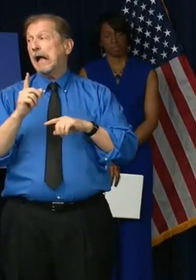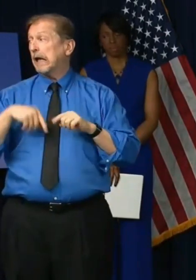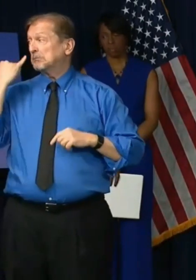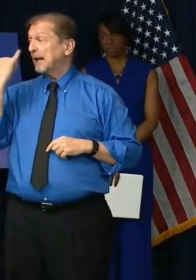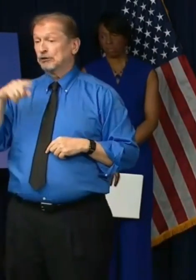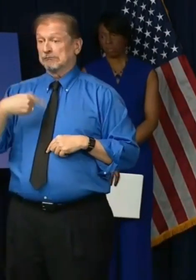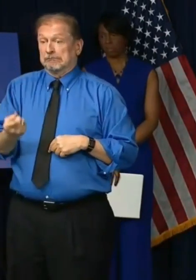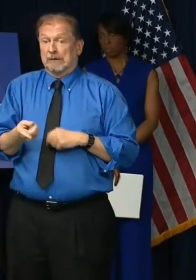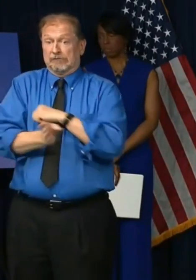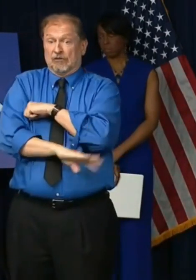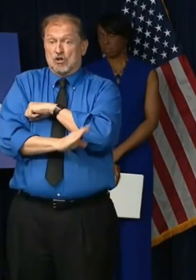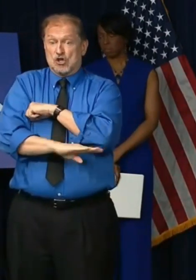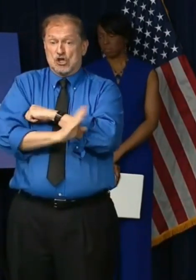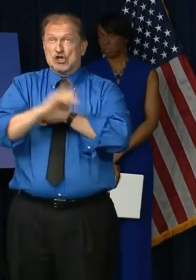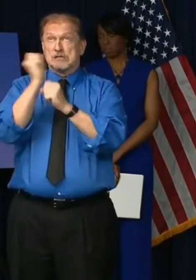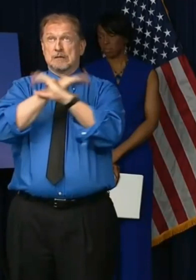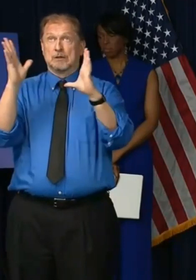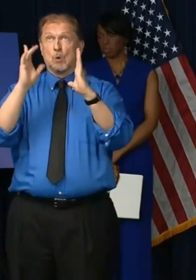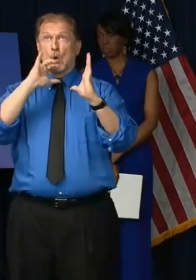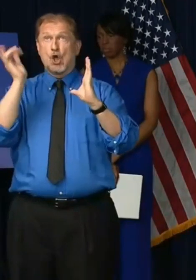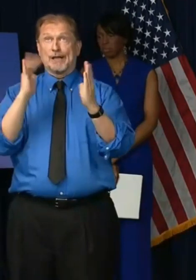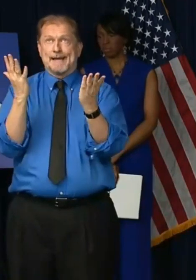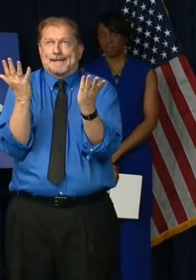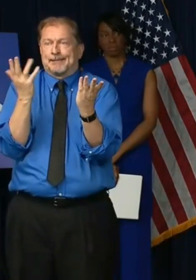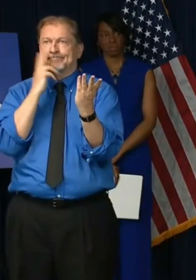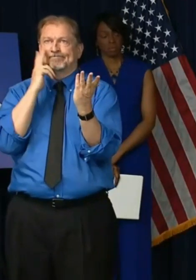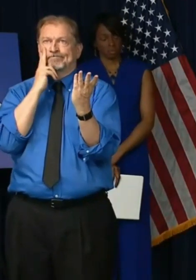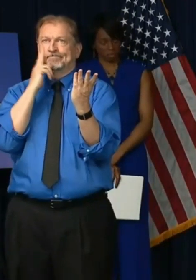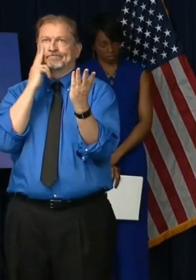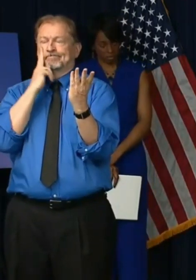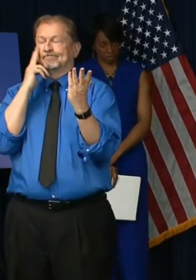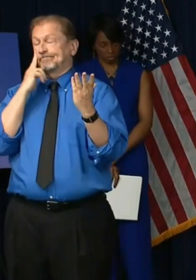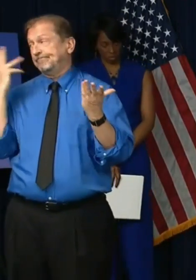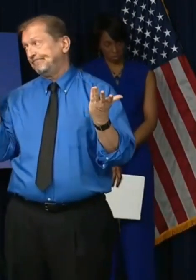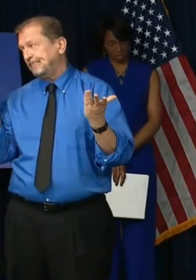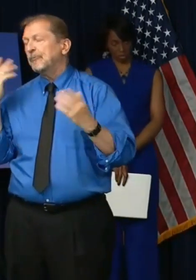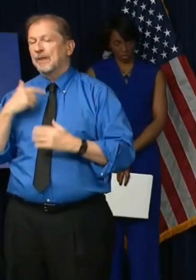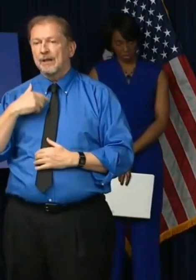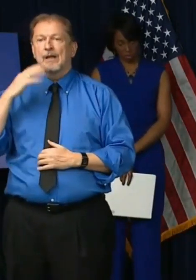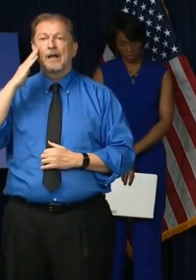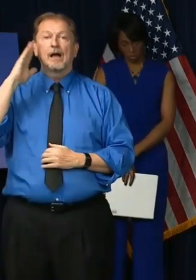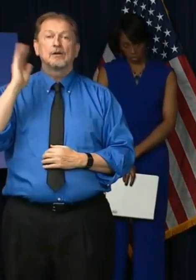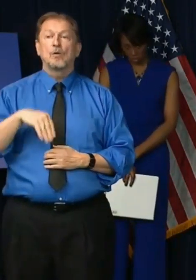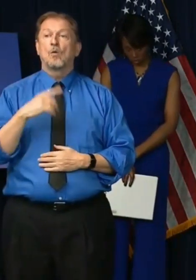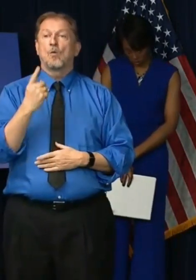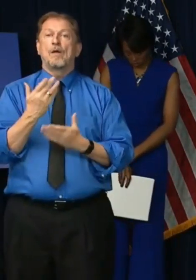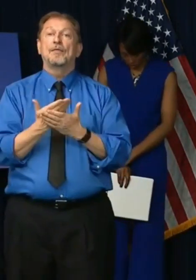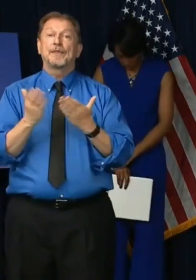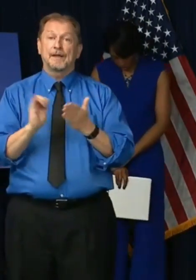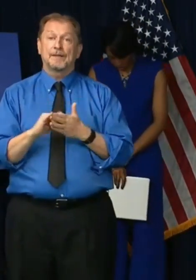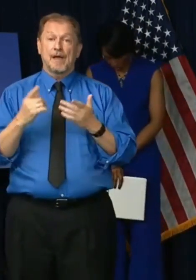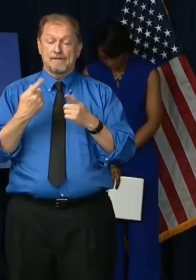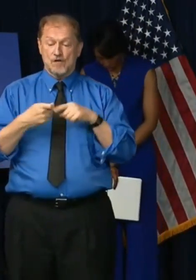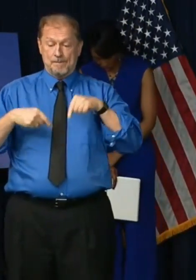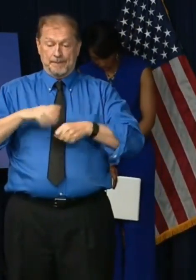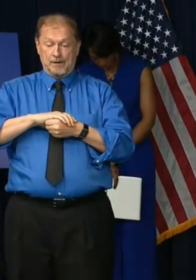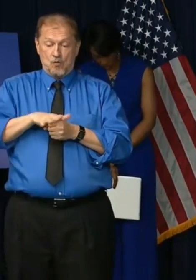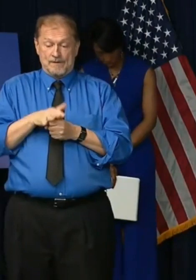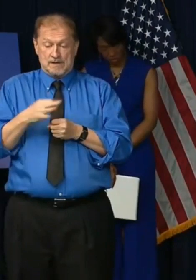look like. But I certainly know that one effect of the pandemic is